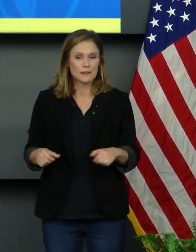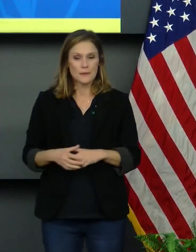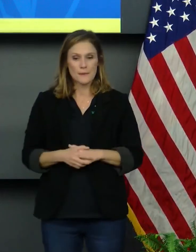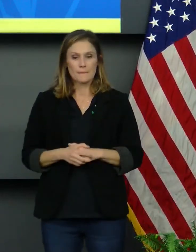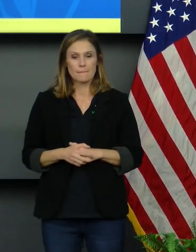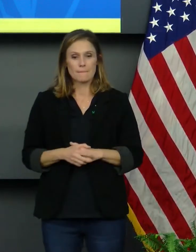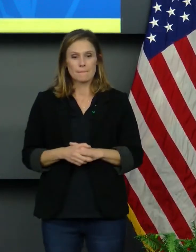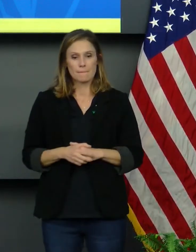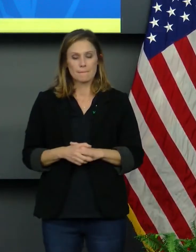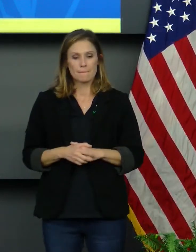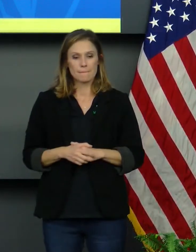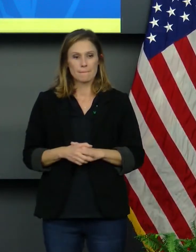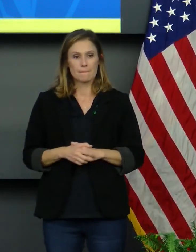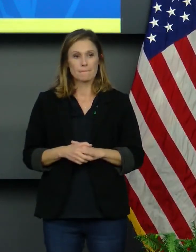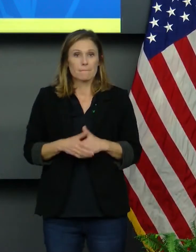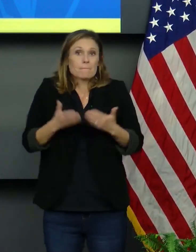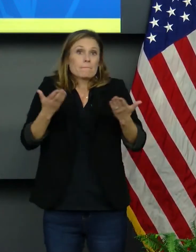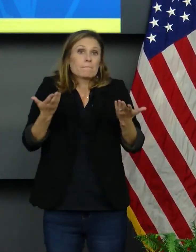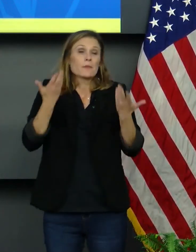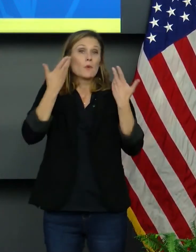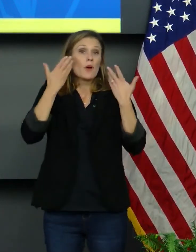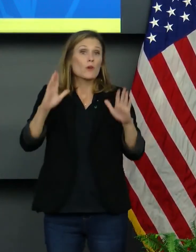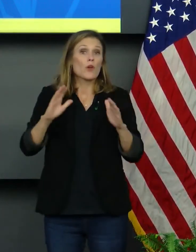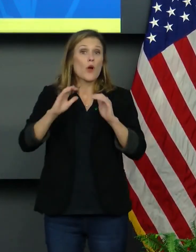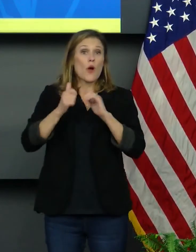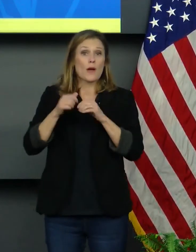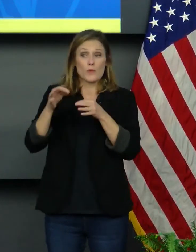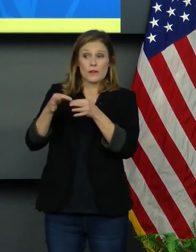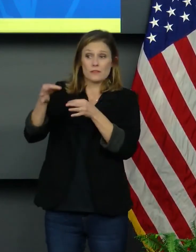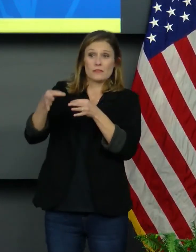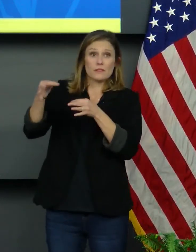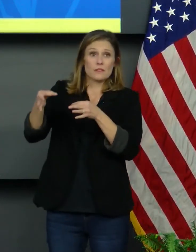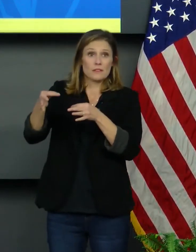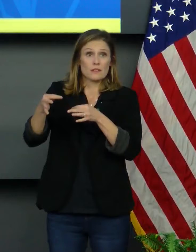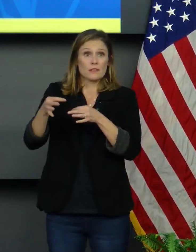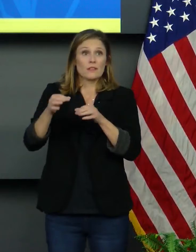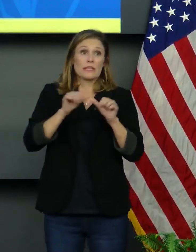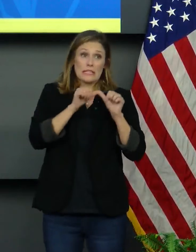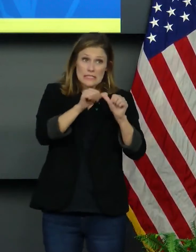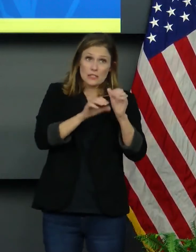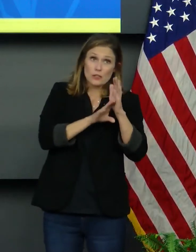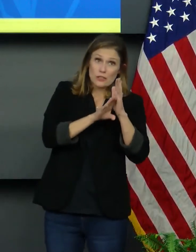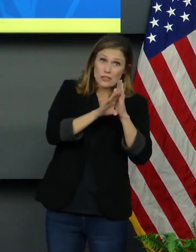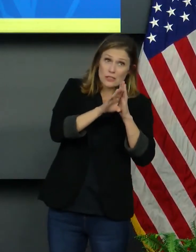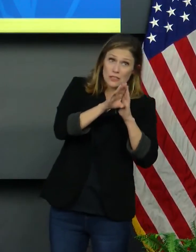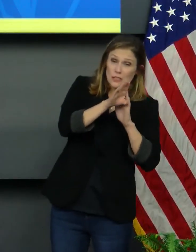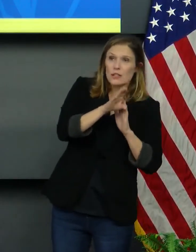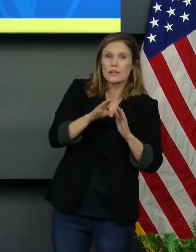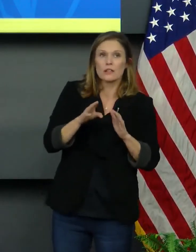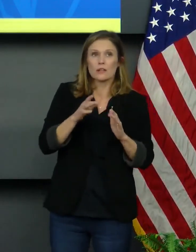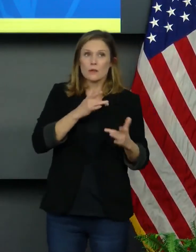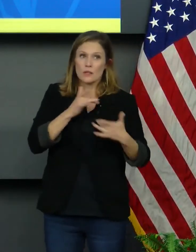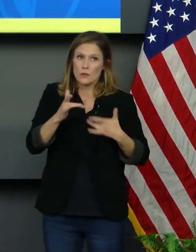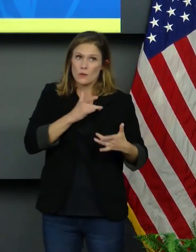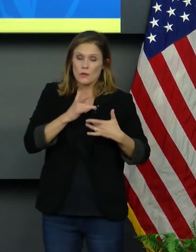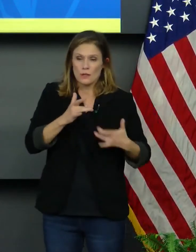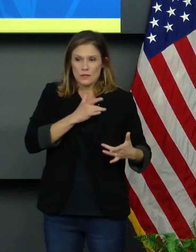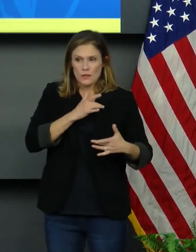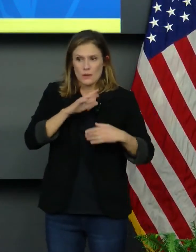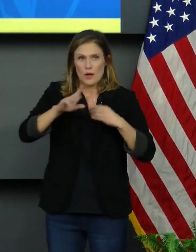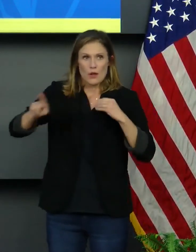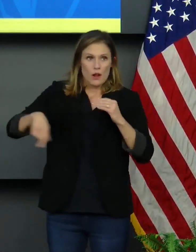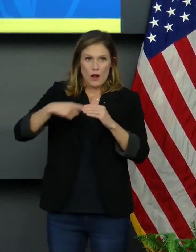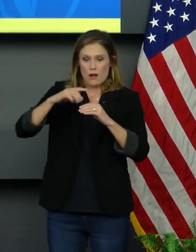done. So we don't know how long we're going to have to do this. The longer it goes on, the more we worry about all of those patients that we're